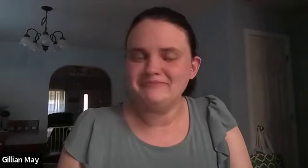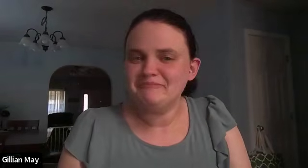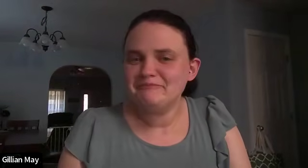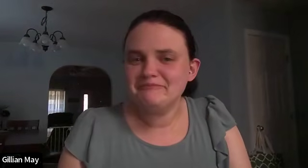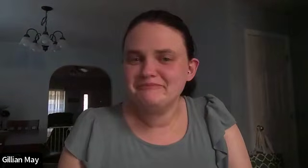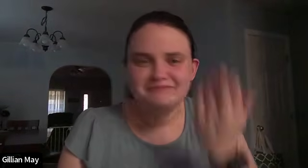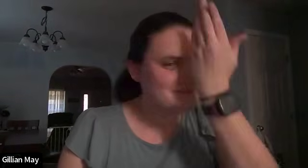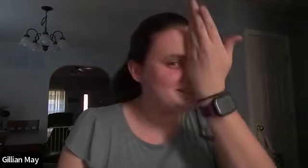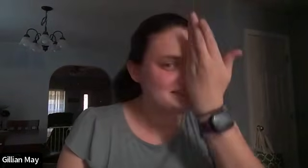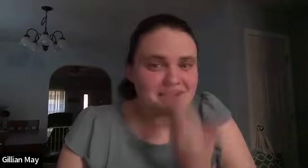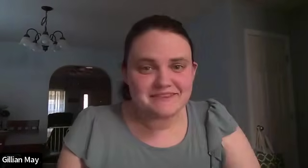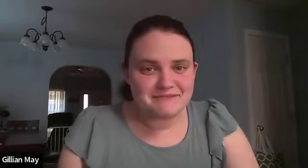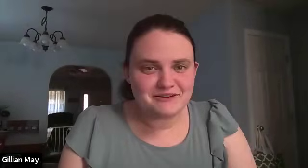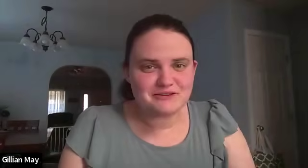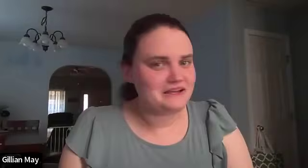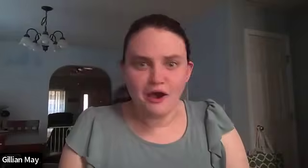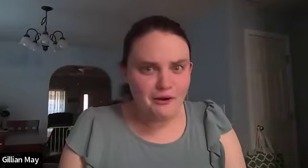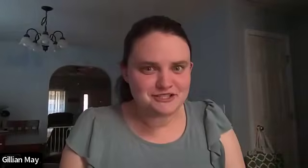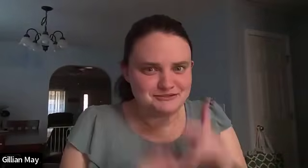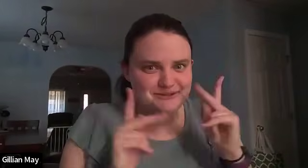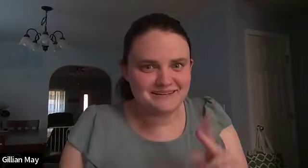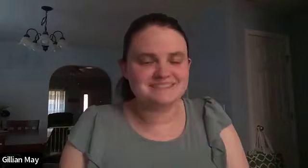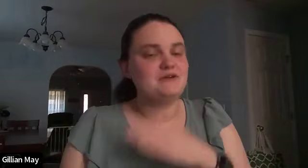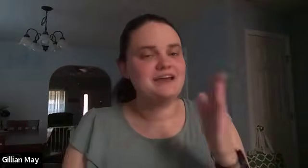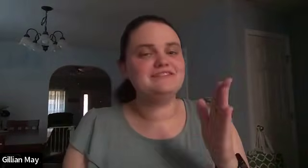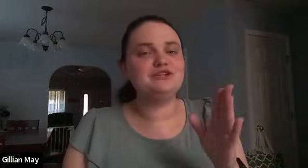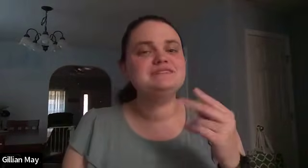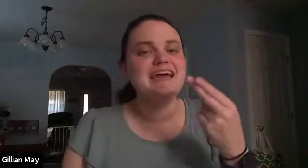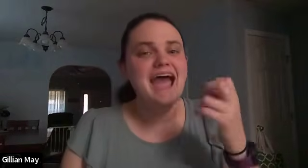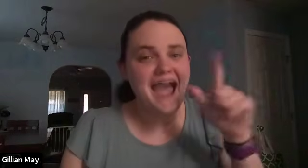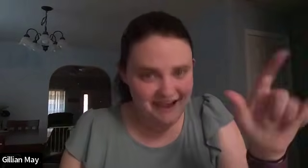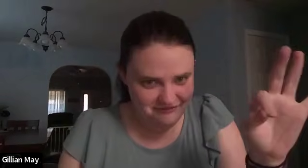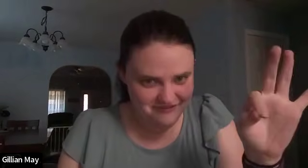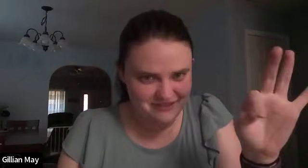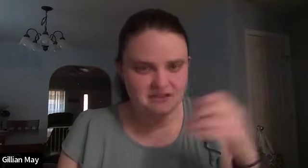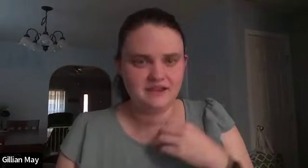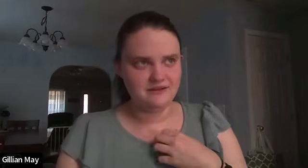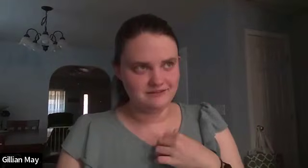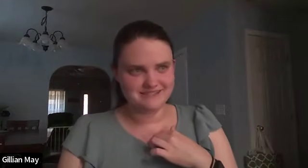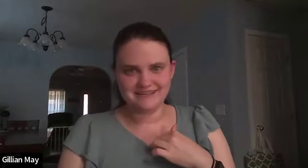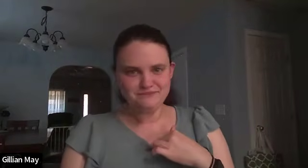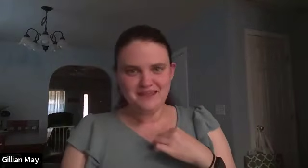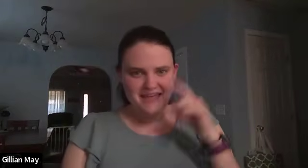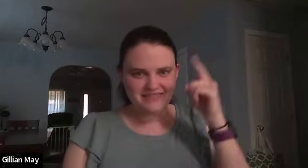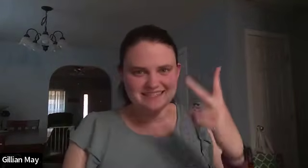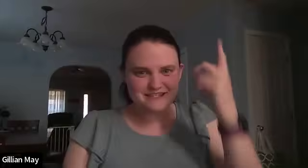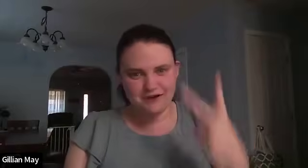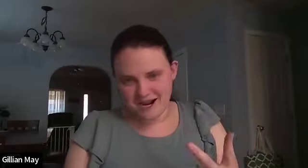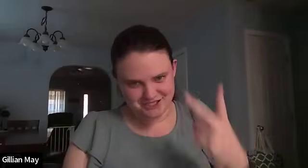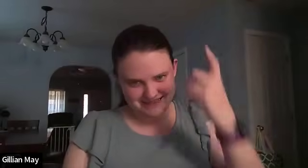like, she's not cut in the middle. And they're like, no, she's real. And I said, okay, then you say half. And they're like, I was like, this is a fraction,